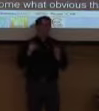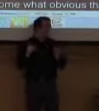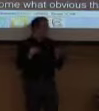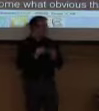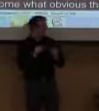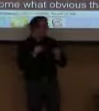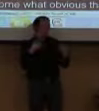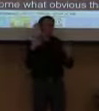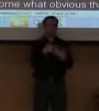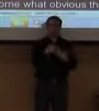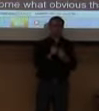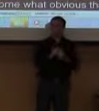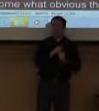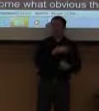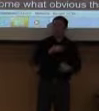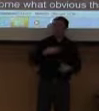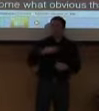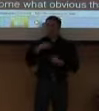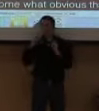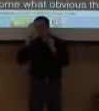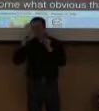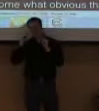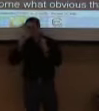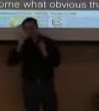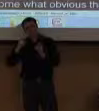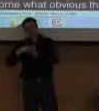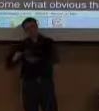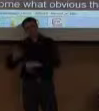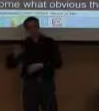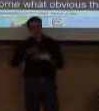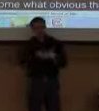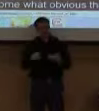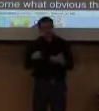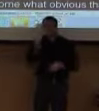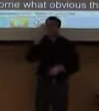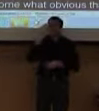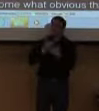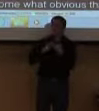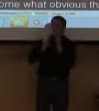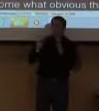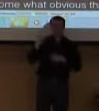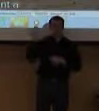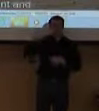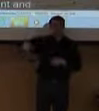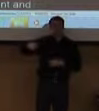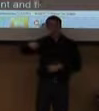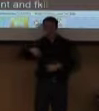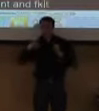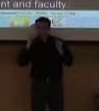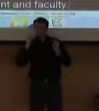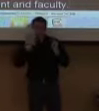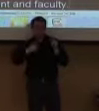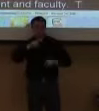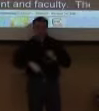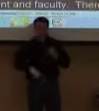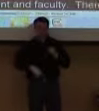faculty schedules. But I think it's really important to emphasize that some students out there that need tutoring and may not be able to get